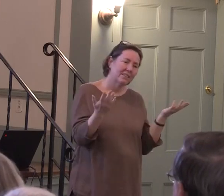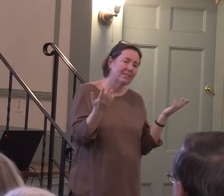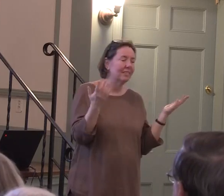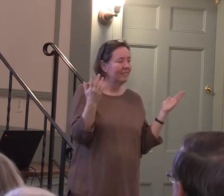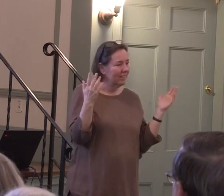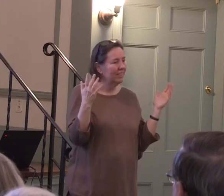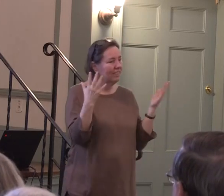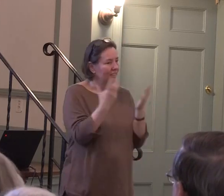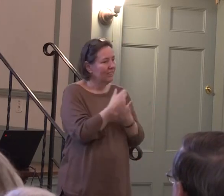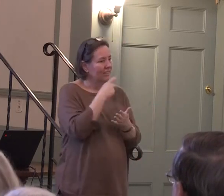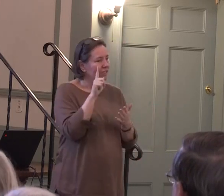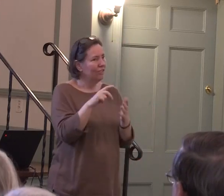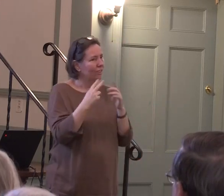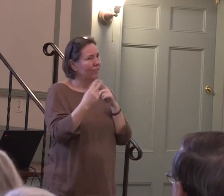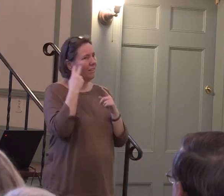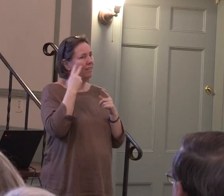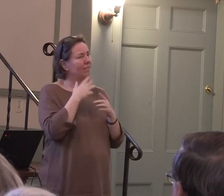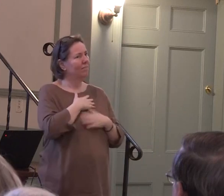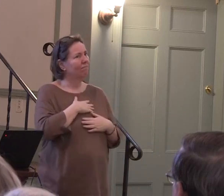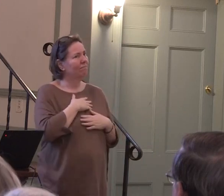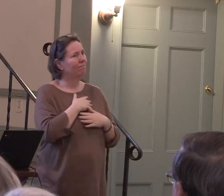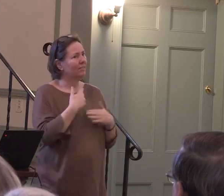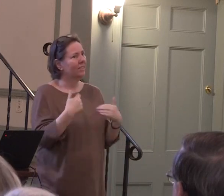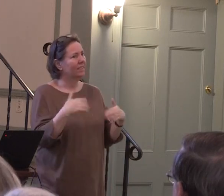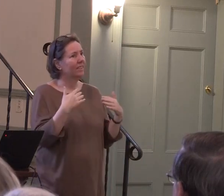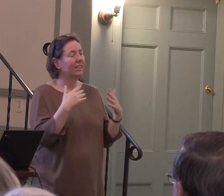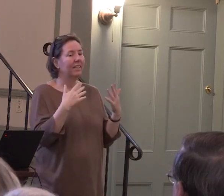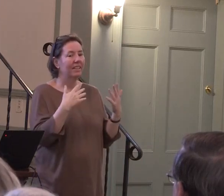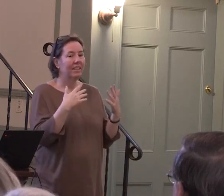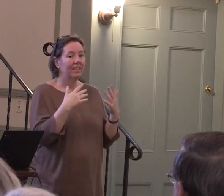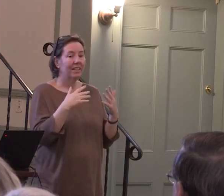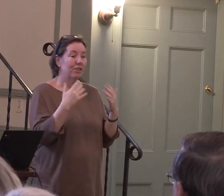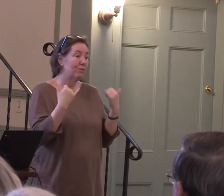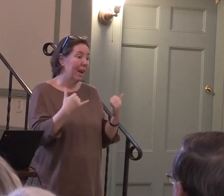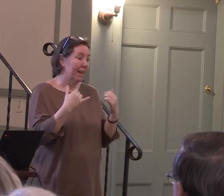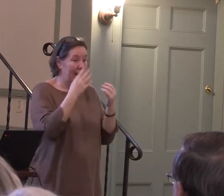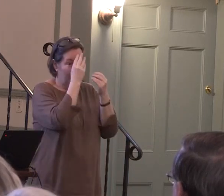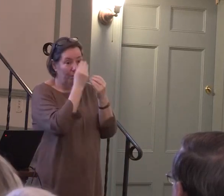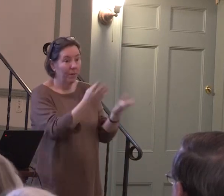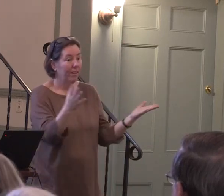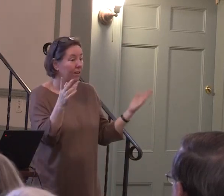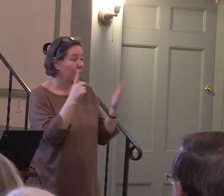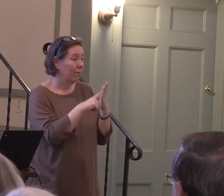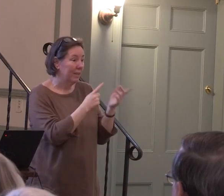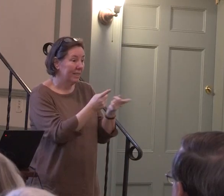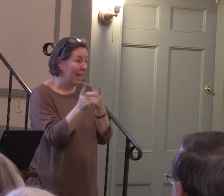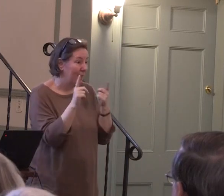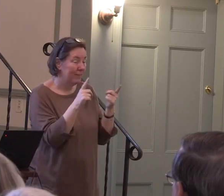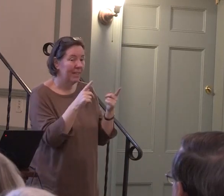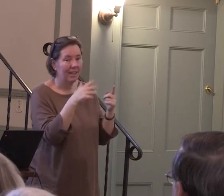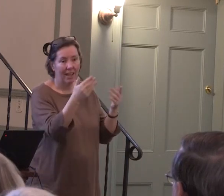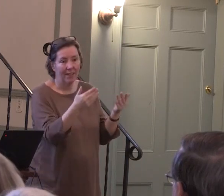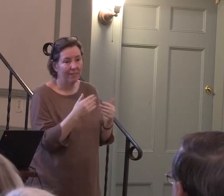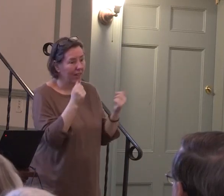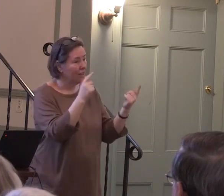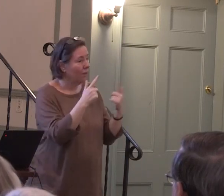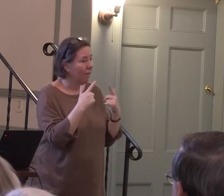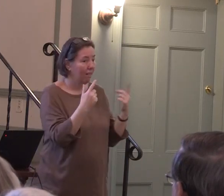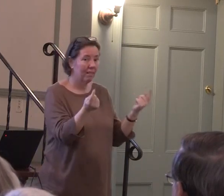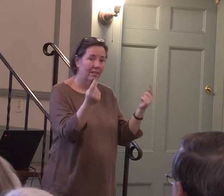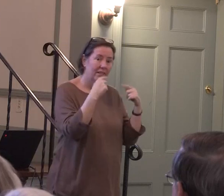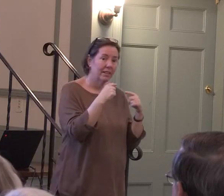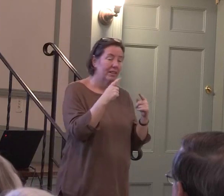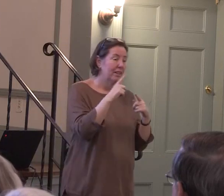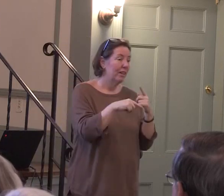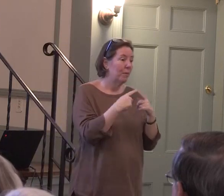I think right now, the approach is letting you know what we're doing. I mean, I invite you, or maybe when